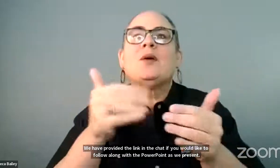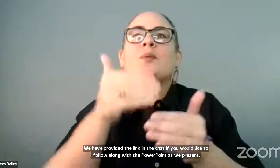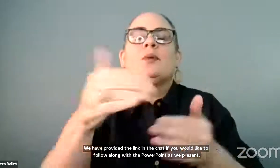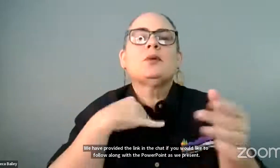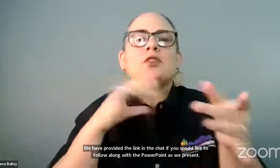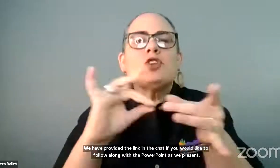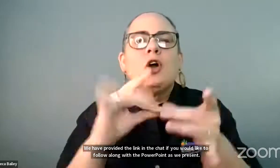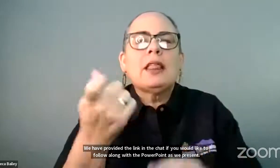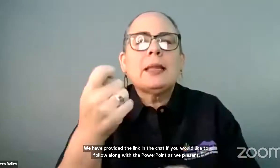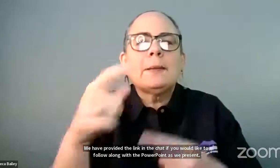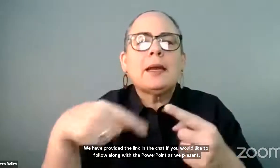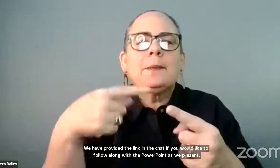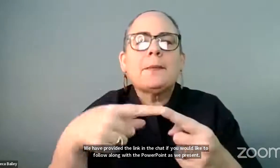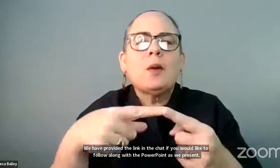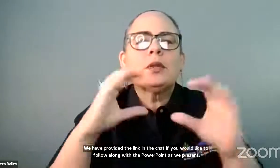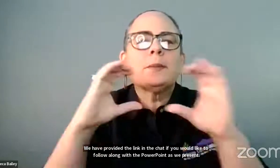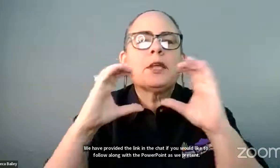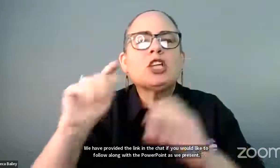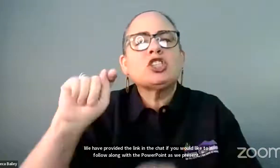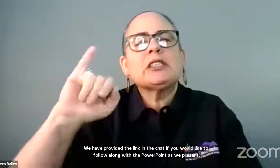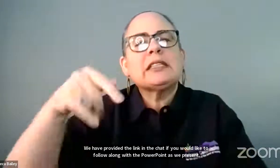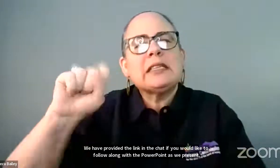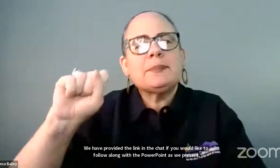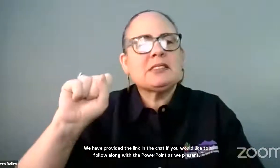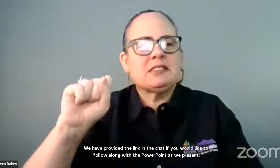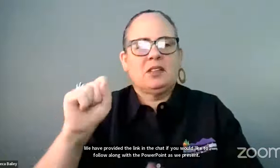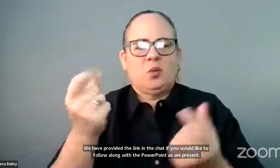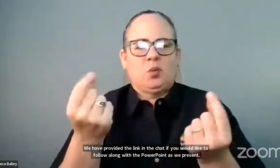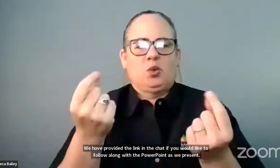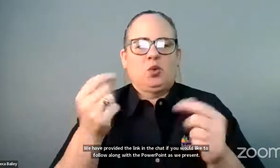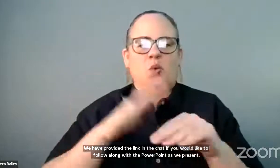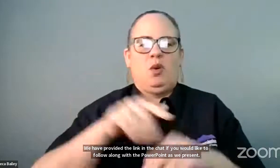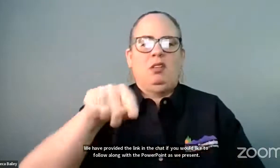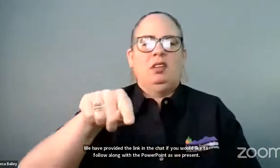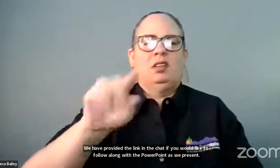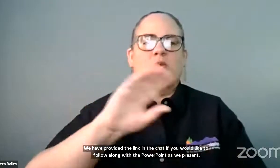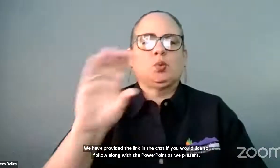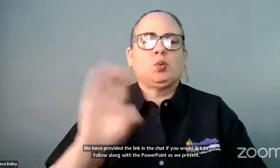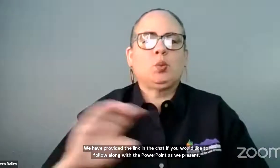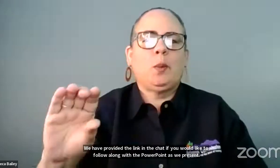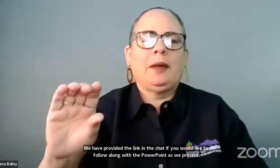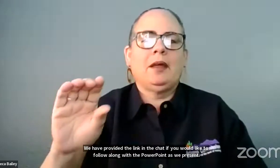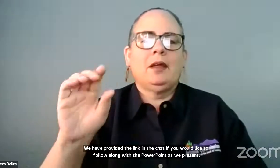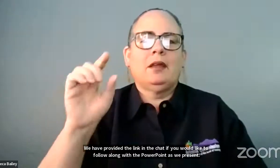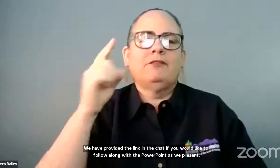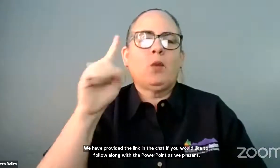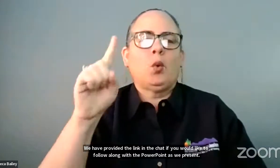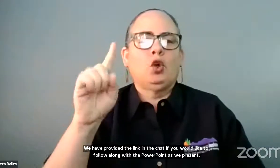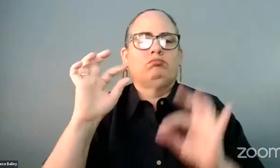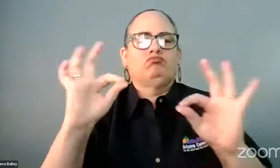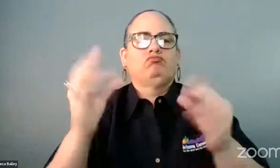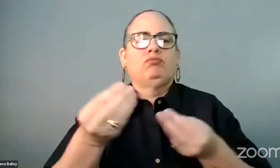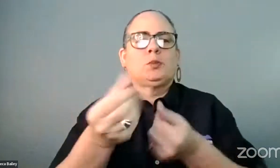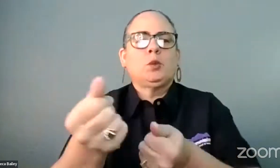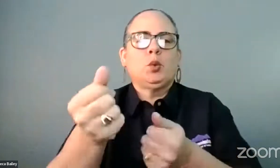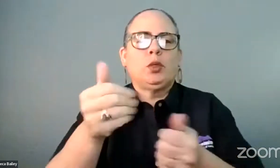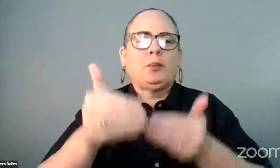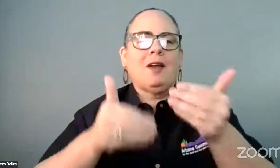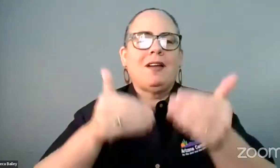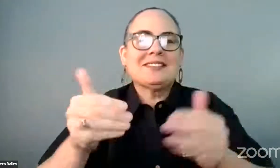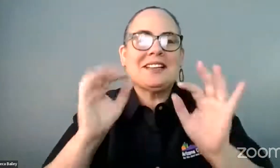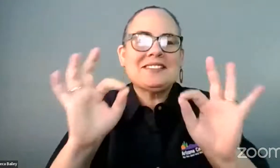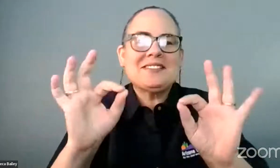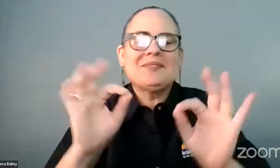Si ya bajaron el enlace de las diapositivas, pueden seguir en las diapositivas que reciben. Mario, this